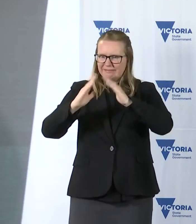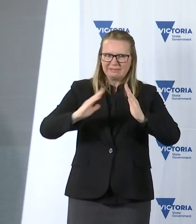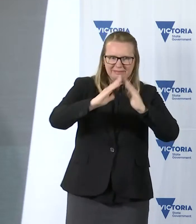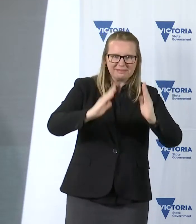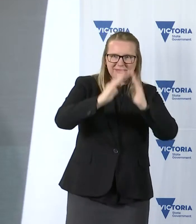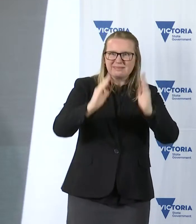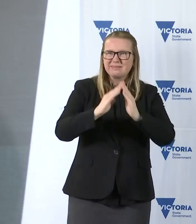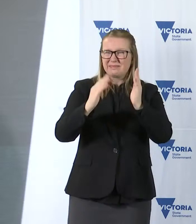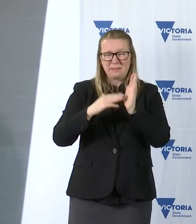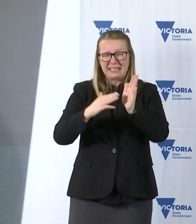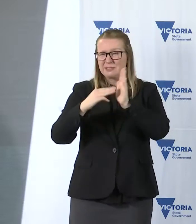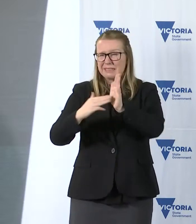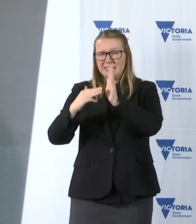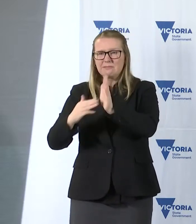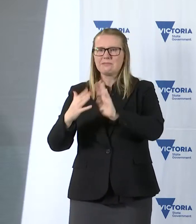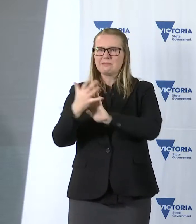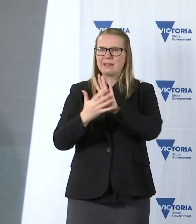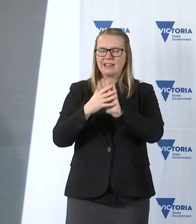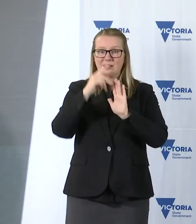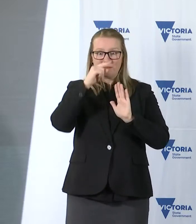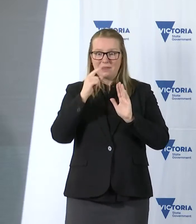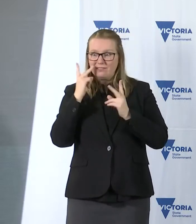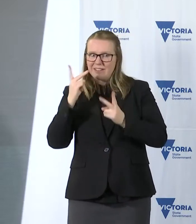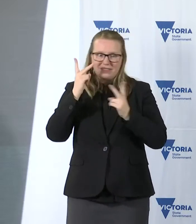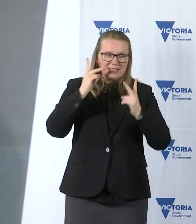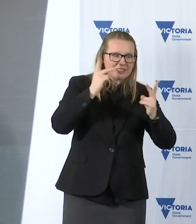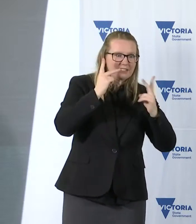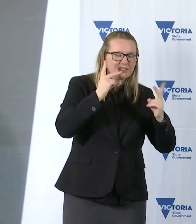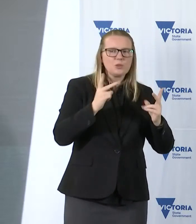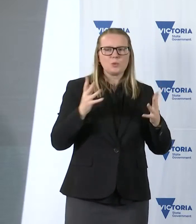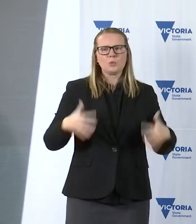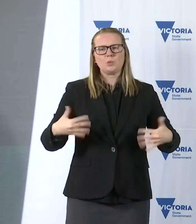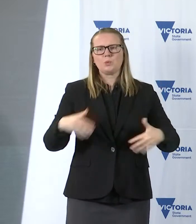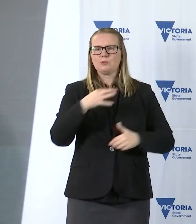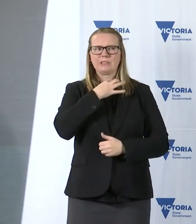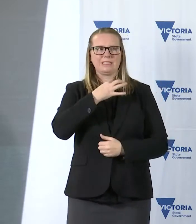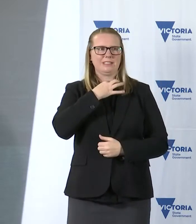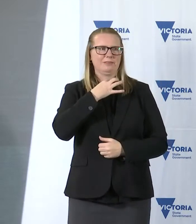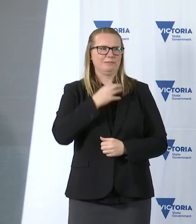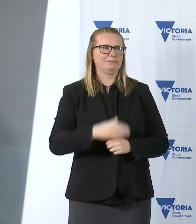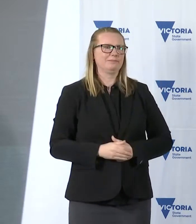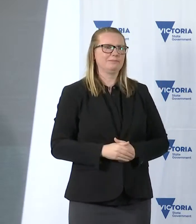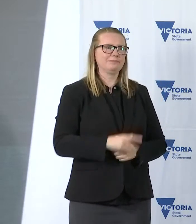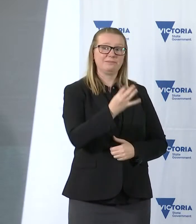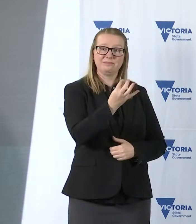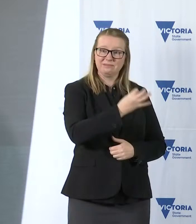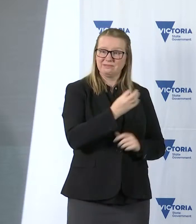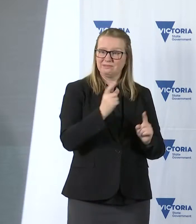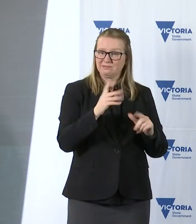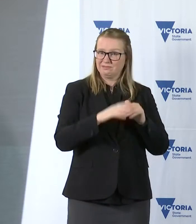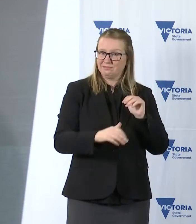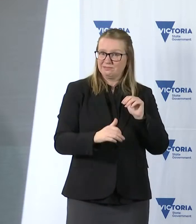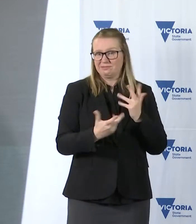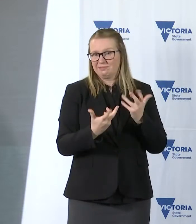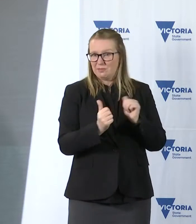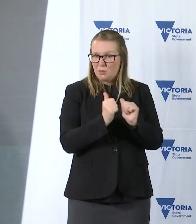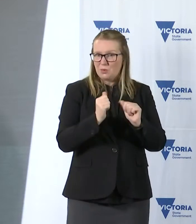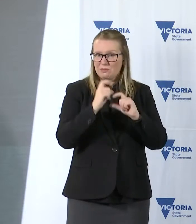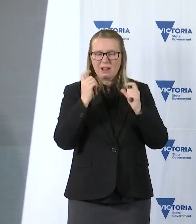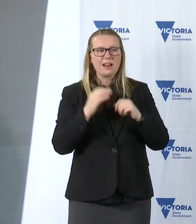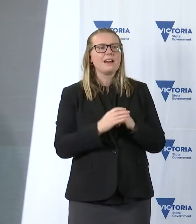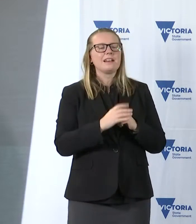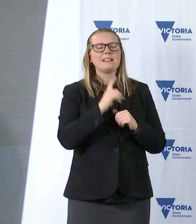risk increase to have that allowance at this point in time. Sport where there's no mask. Yeah, sport is not 2